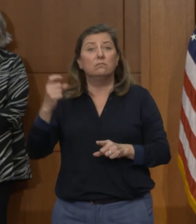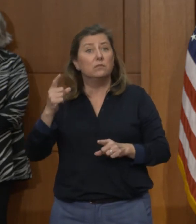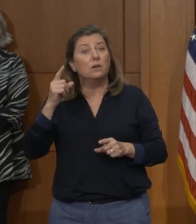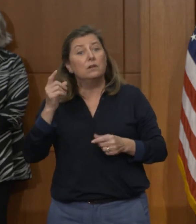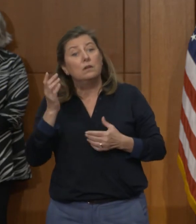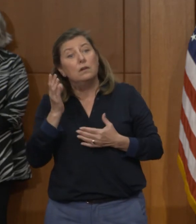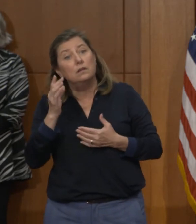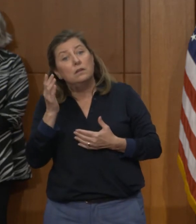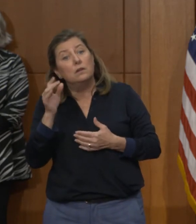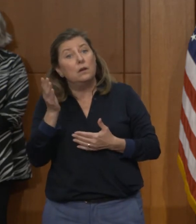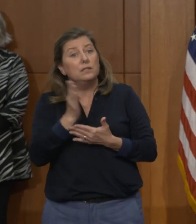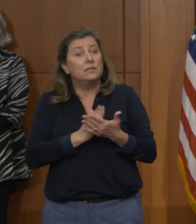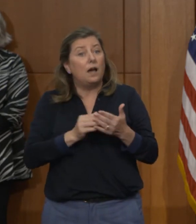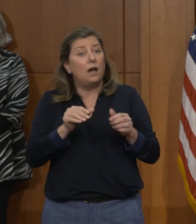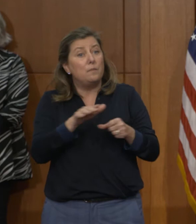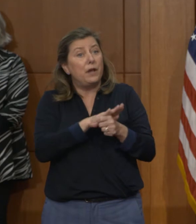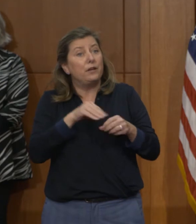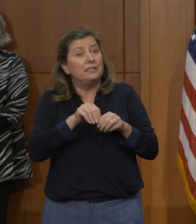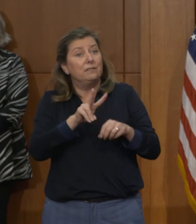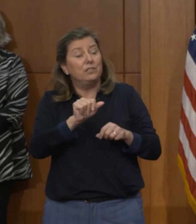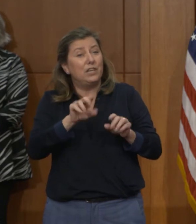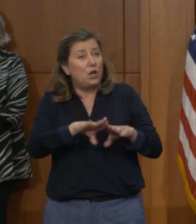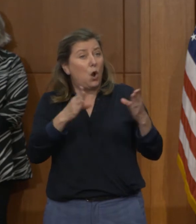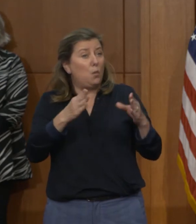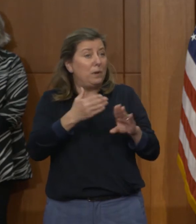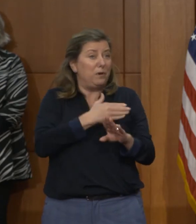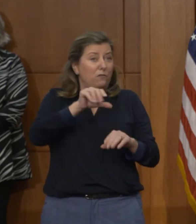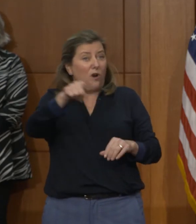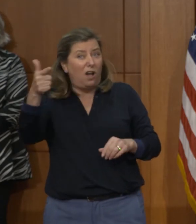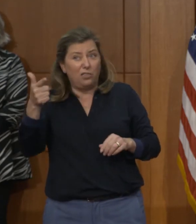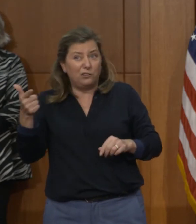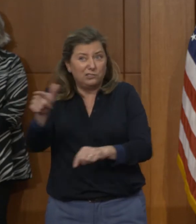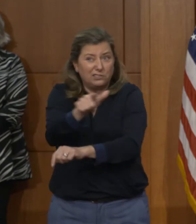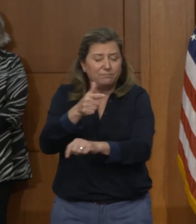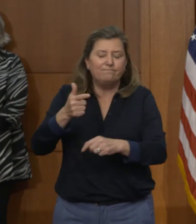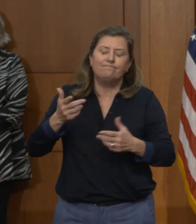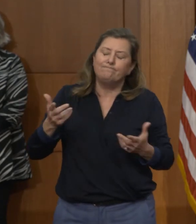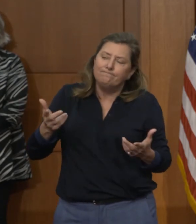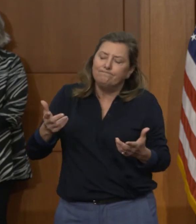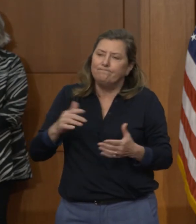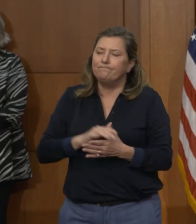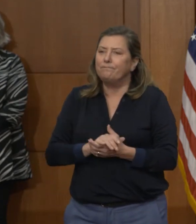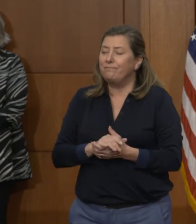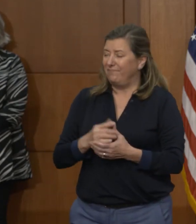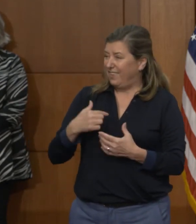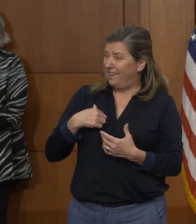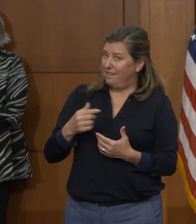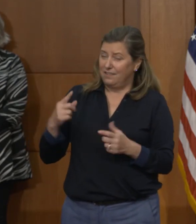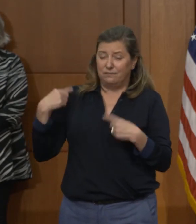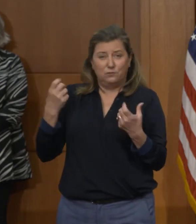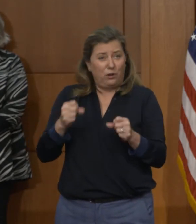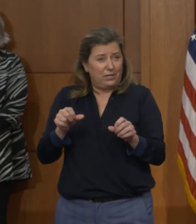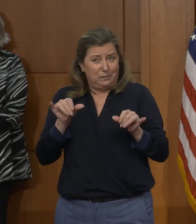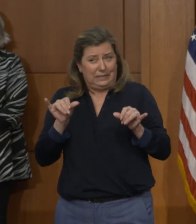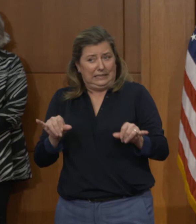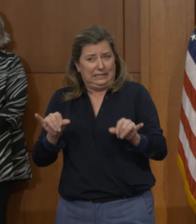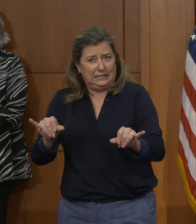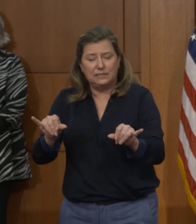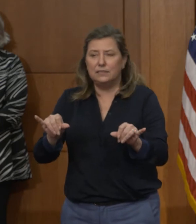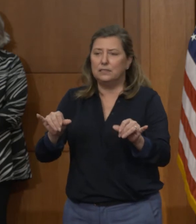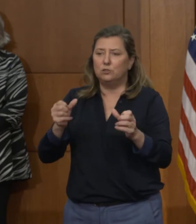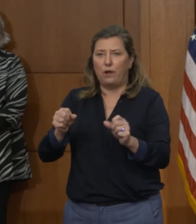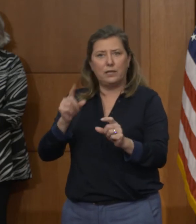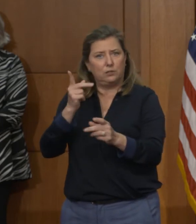Virginia before others? And I have really, as best I can, tried to be consistent. And doing this as the name